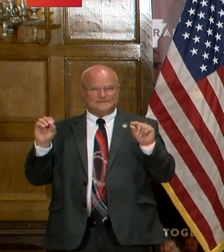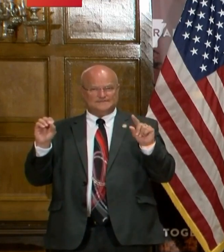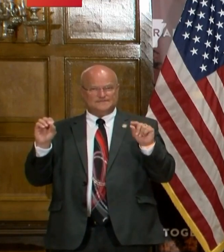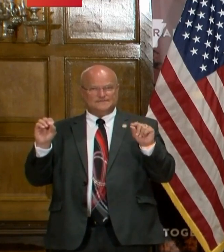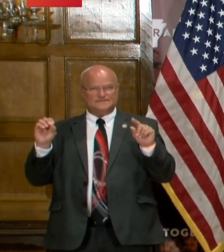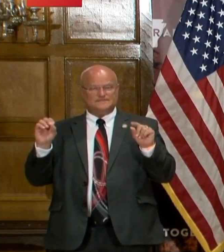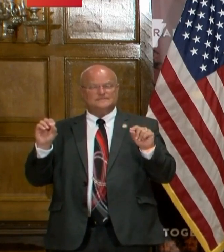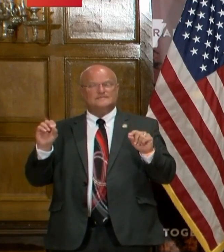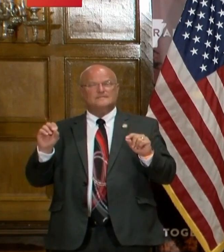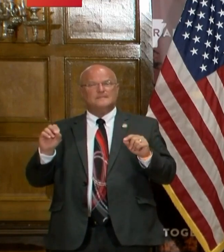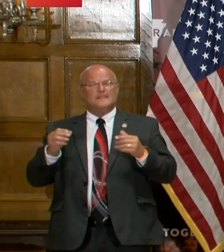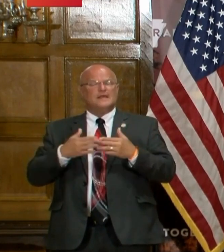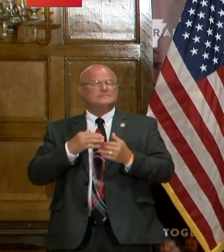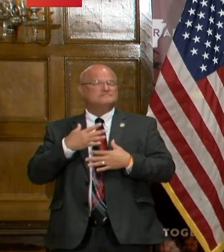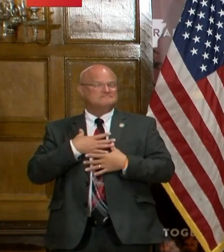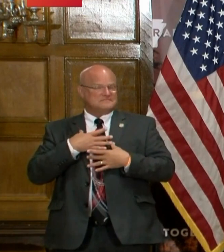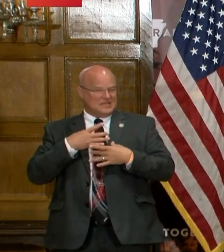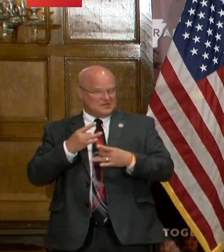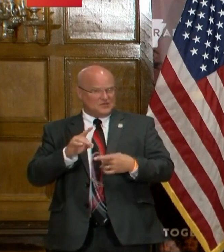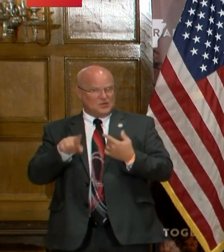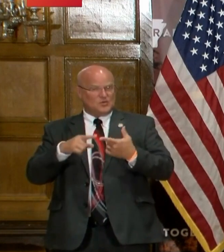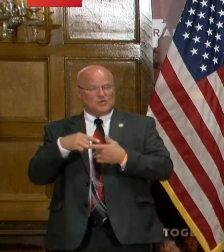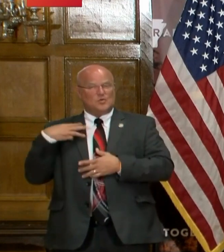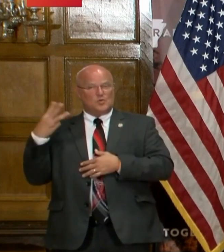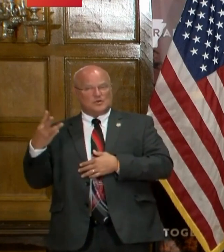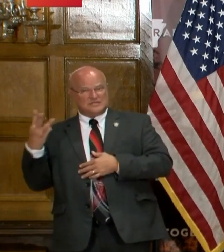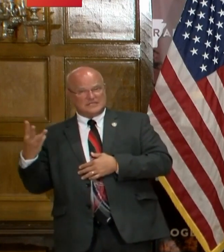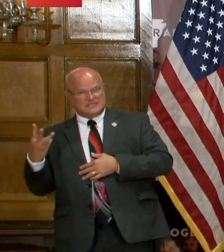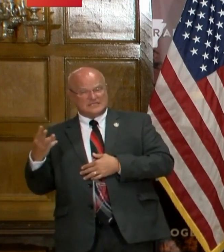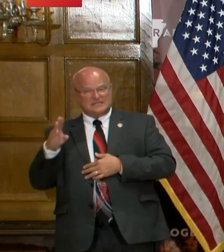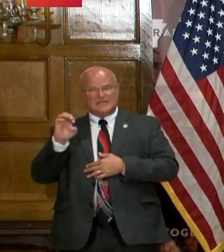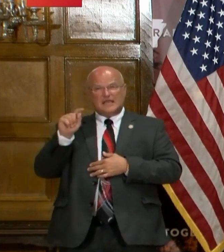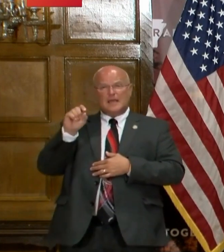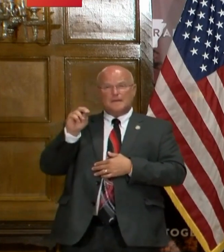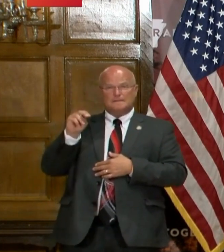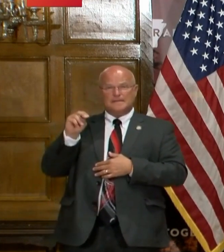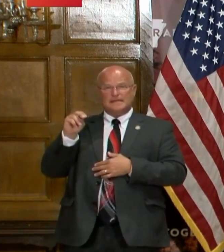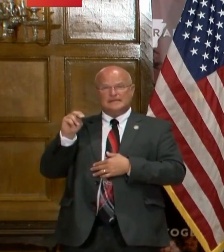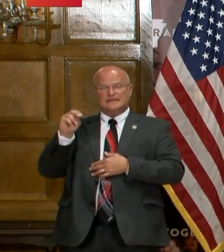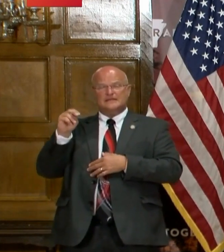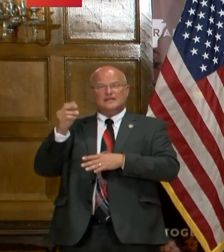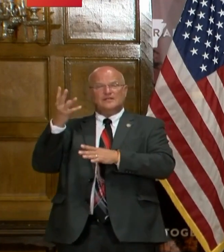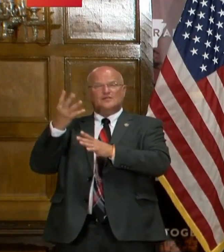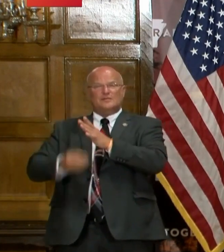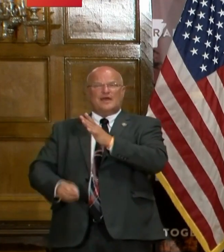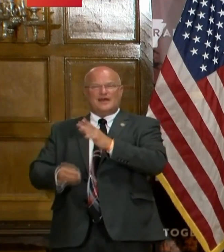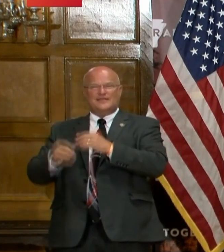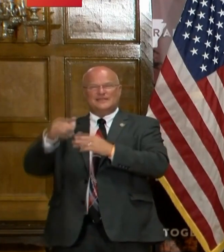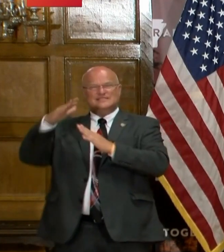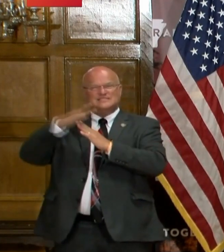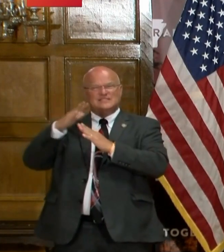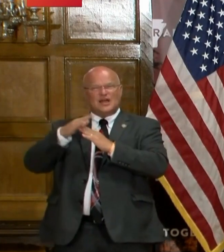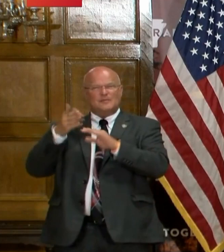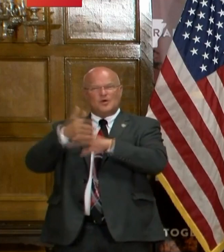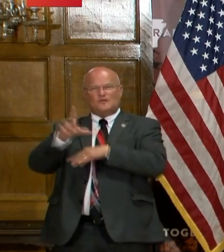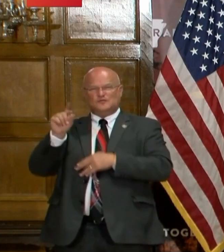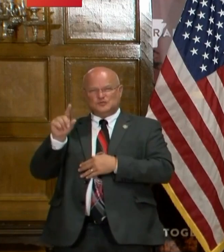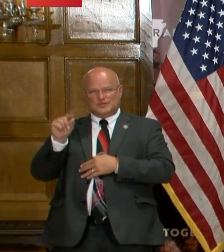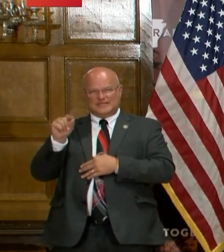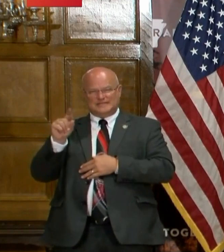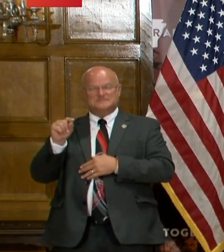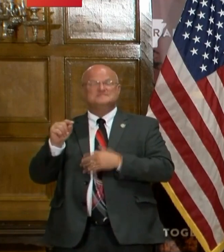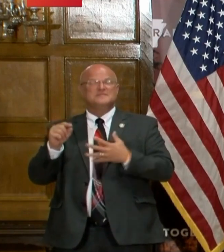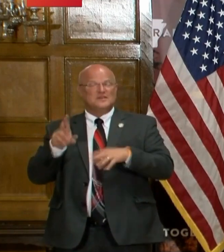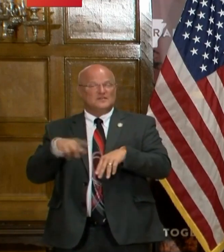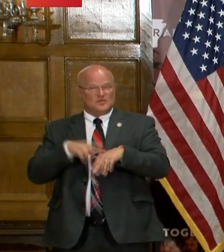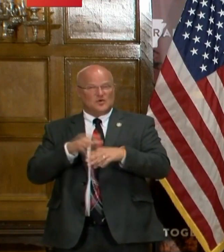that's almost, it'll be interesting when Washington County and Benton County drop out of those top counties that are over 20.